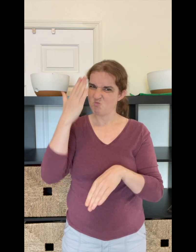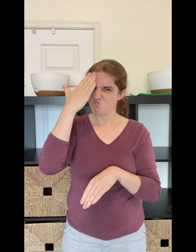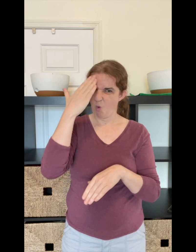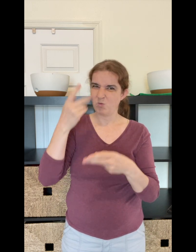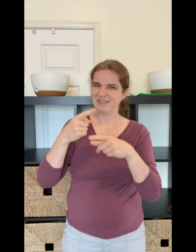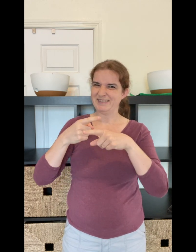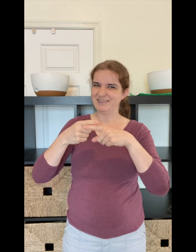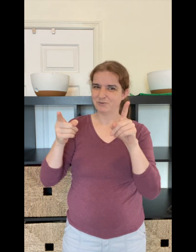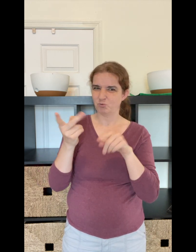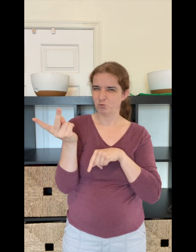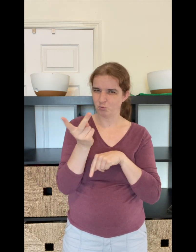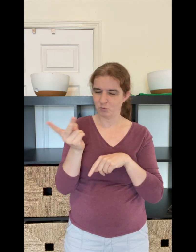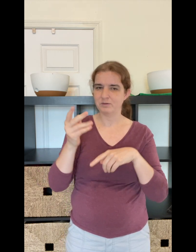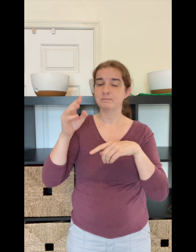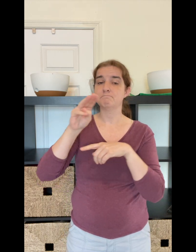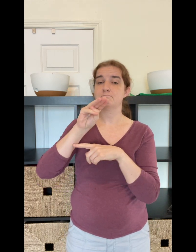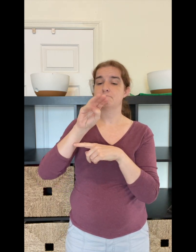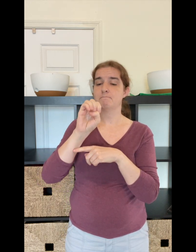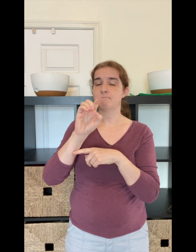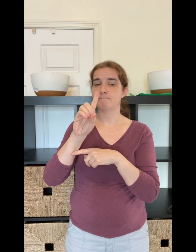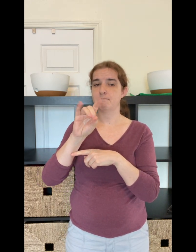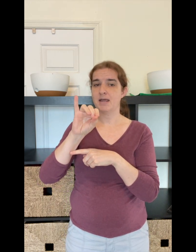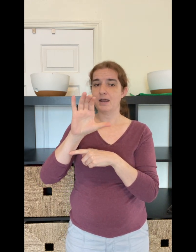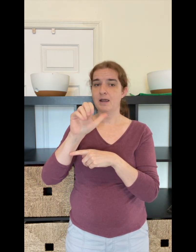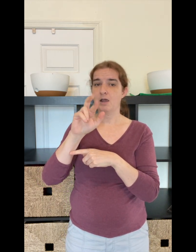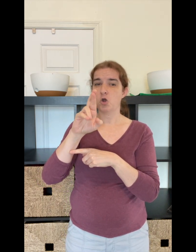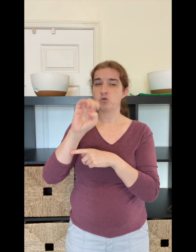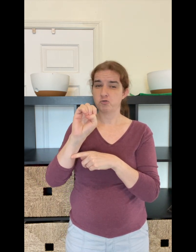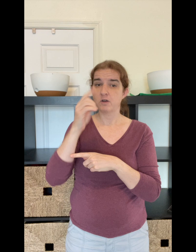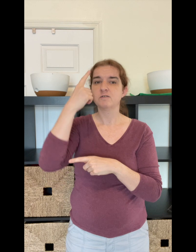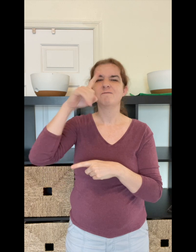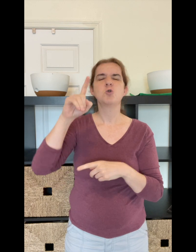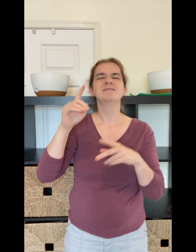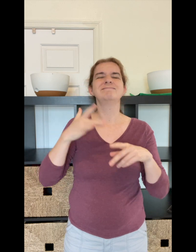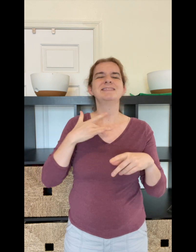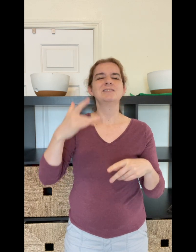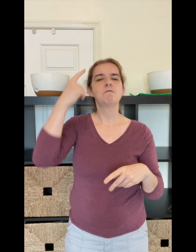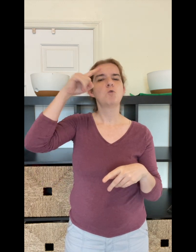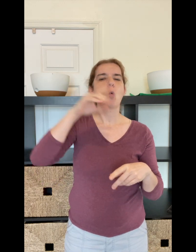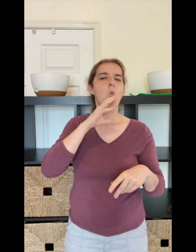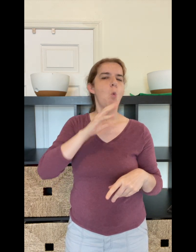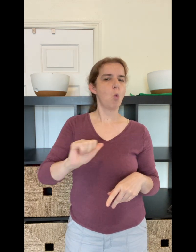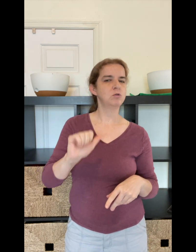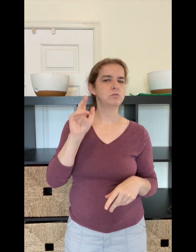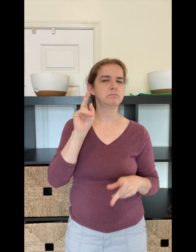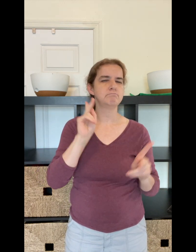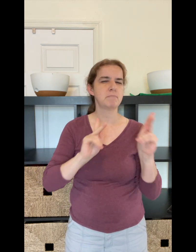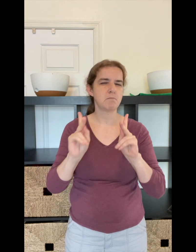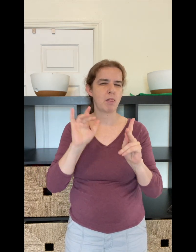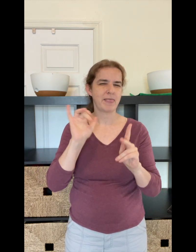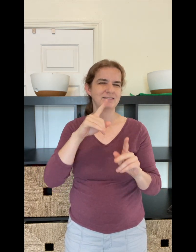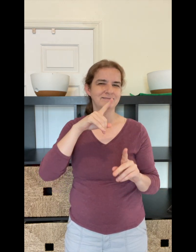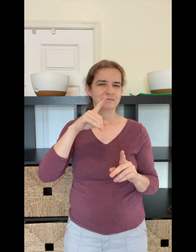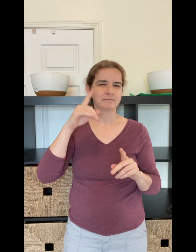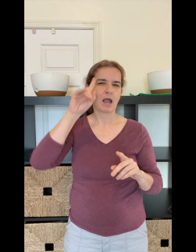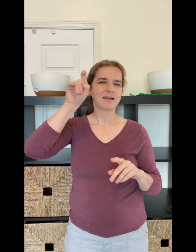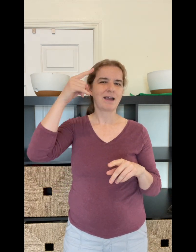2 are really important to know the difference between those 2. Medicare tends to be for people who are older